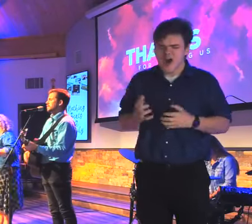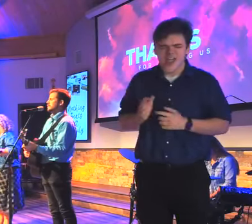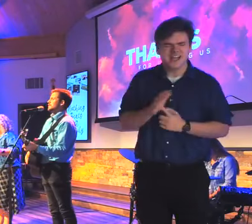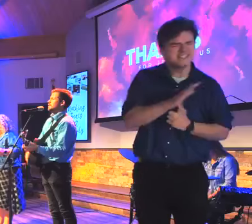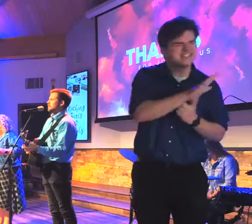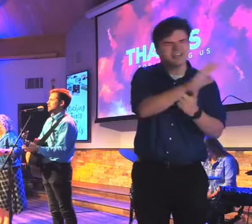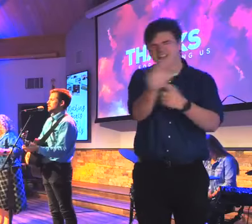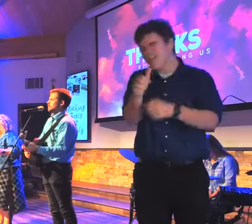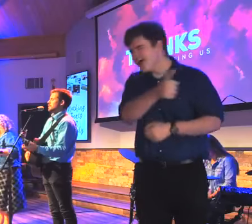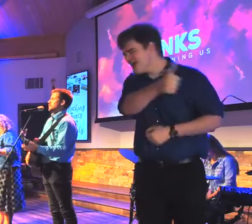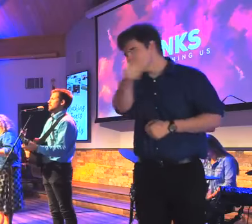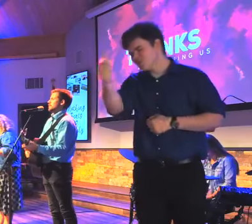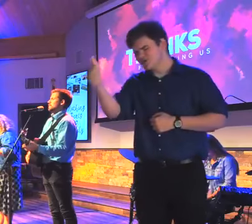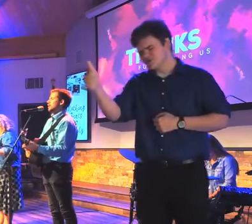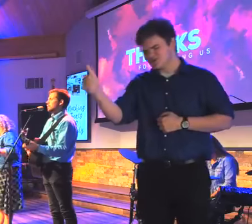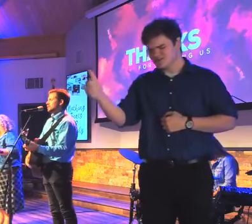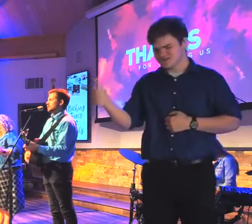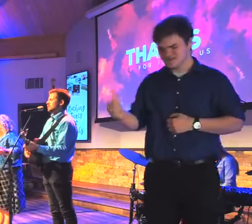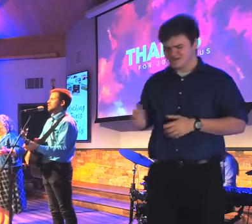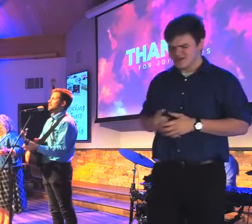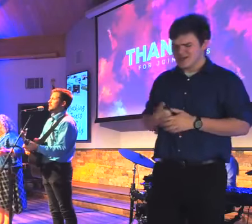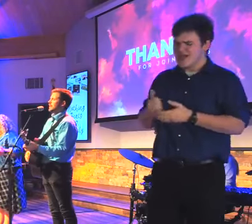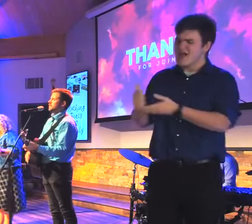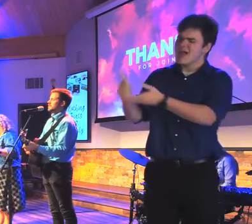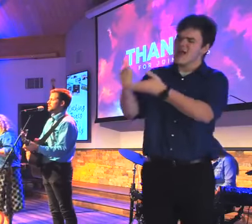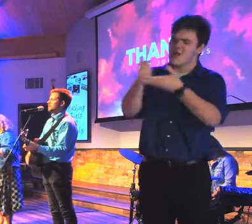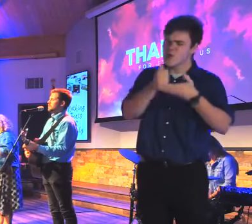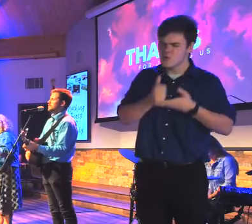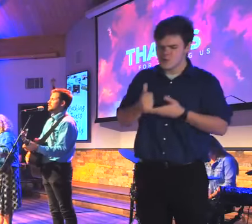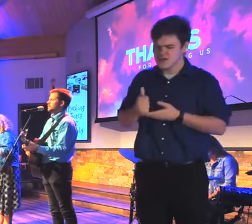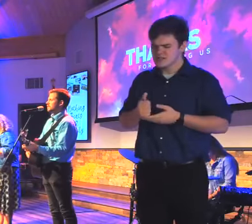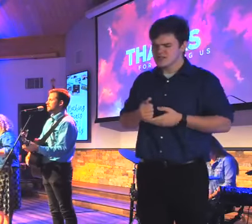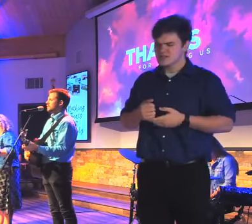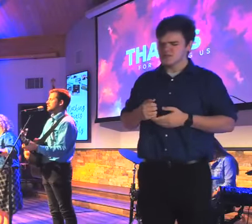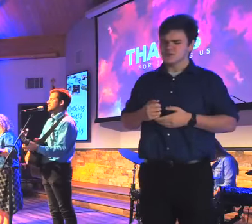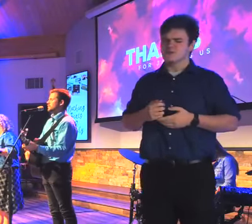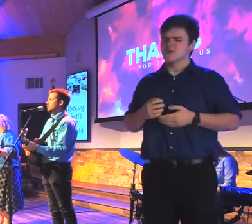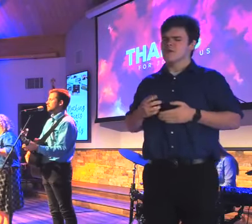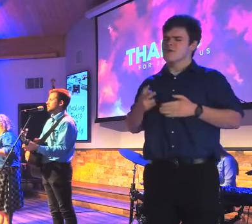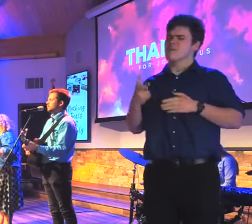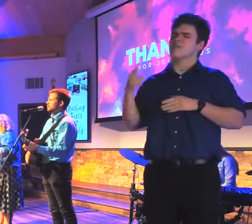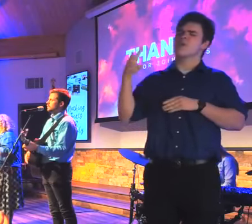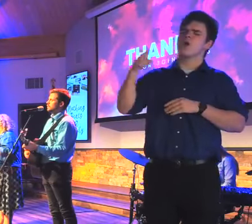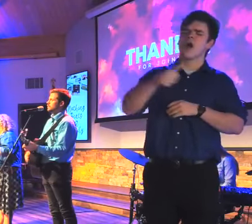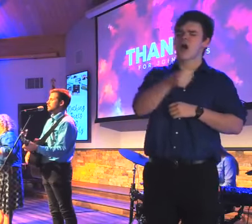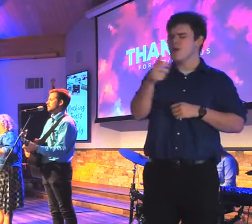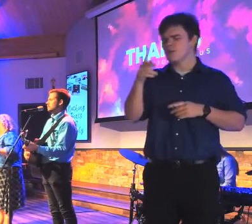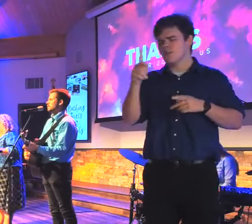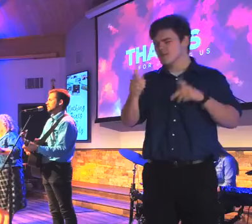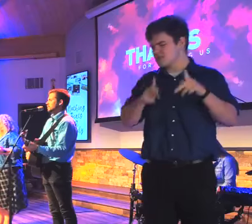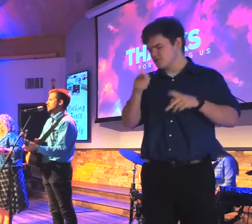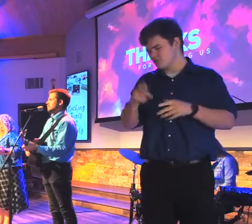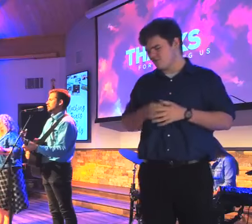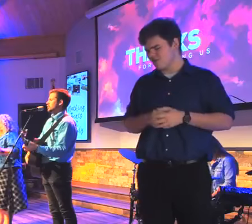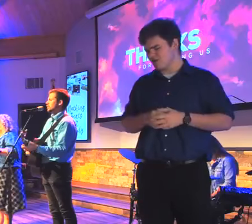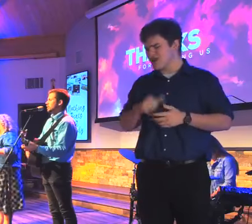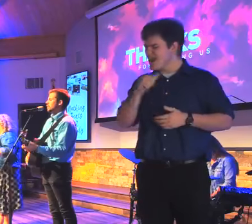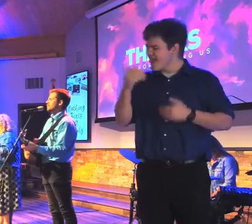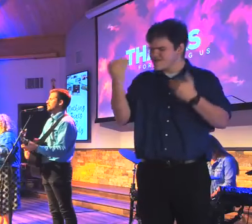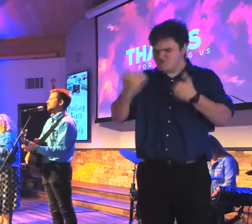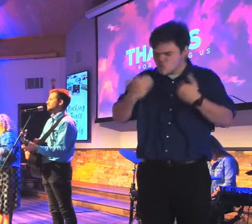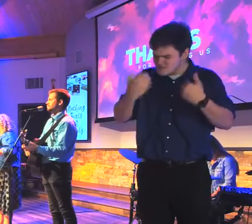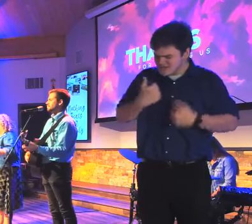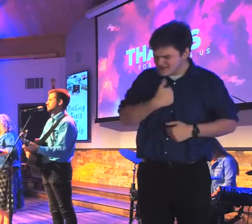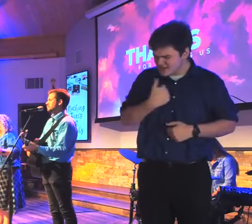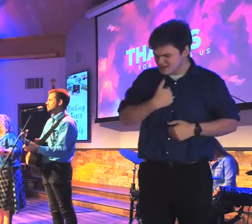others. So help us to look beyond ourselves to the needs of other people, to share